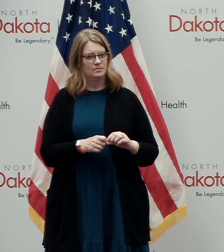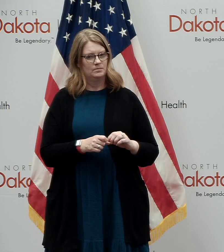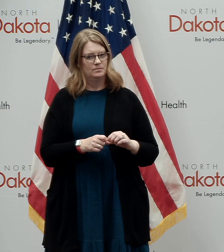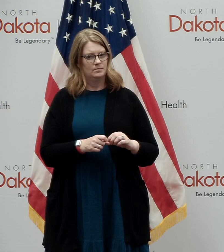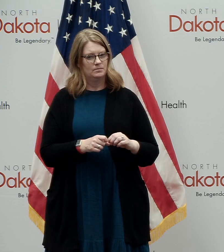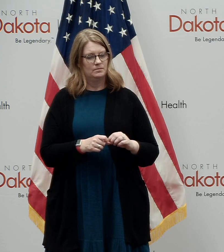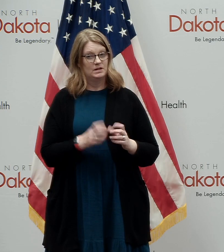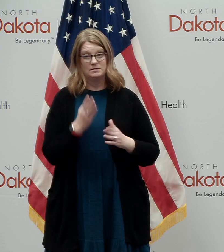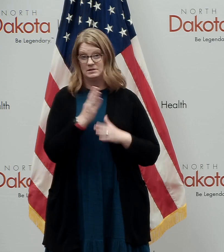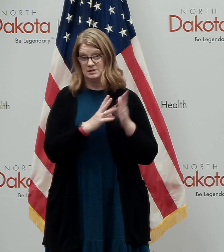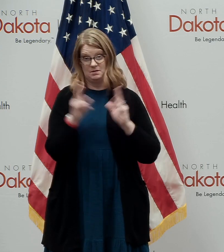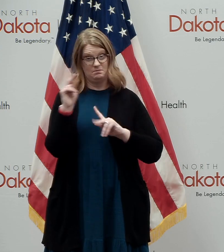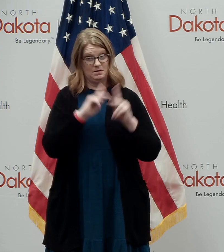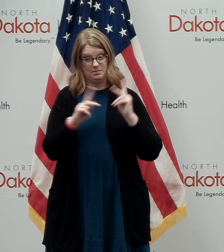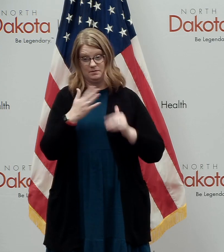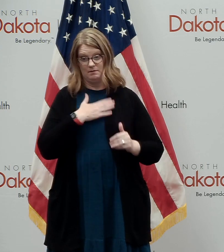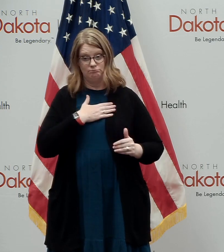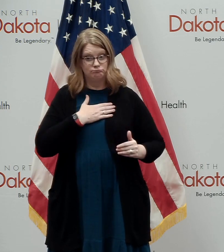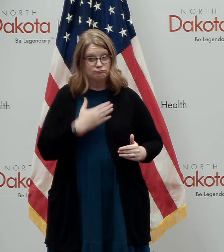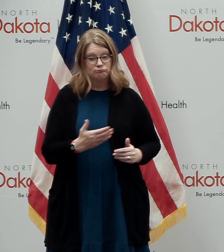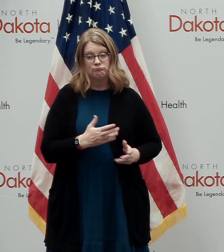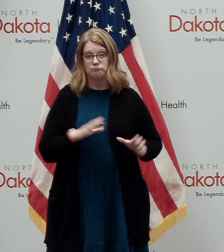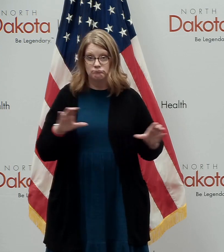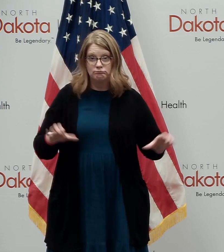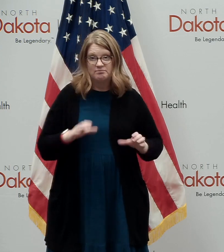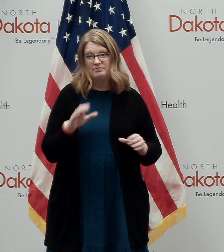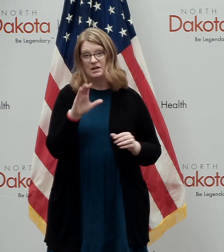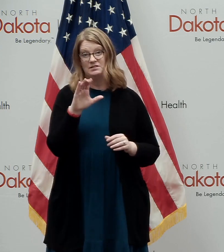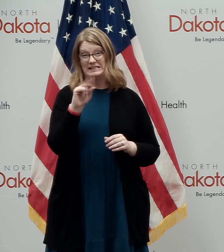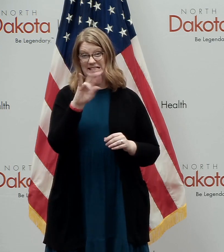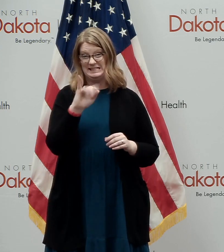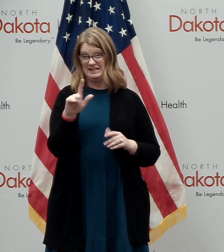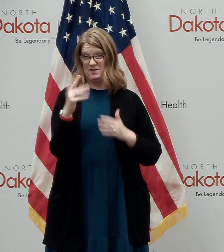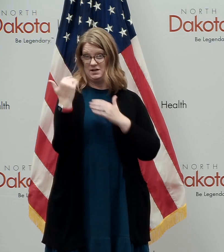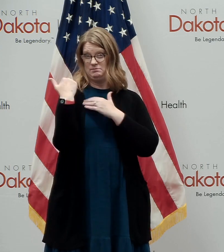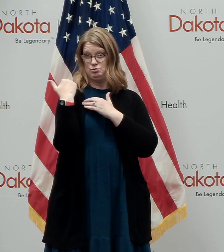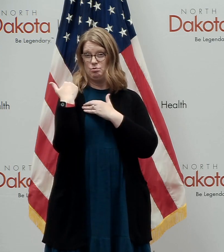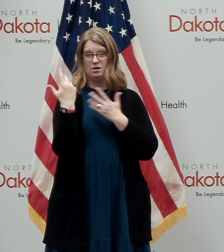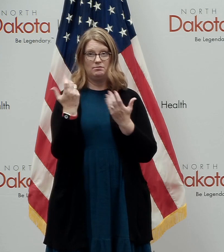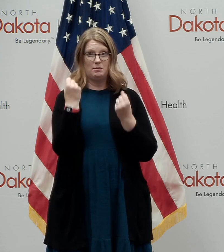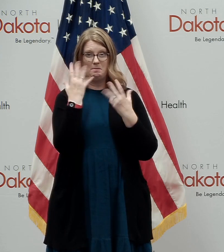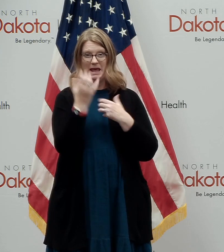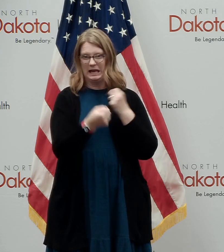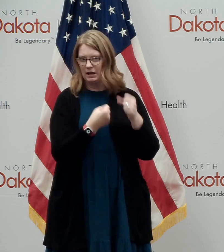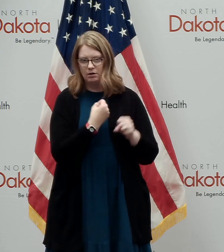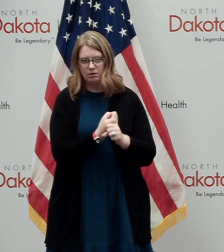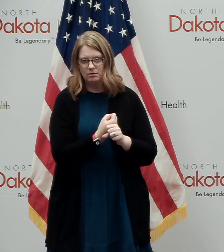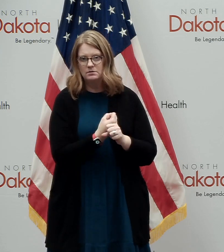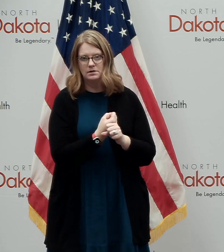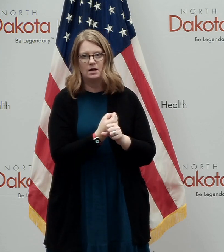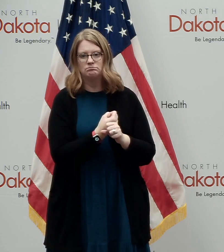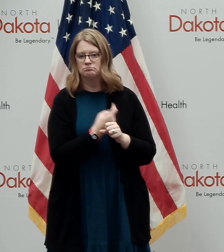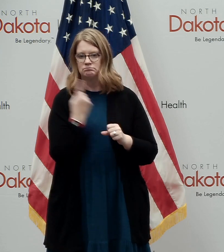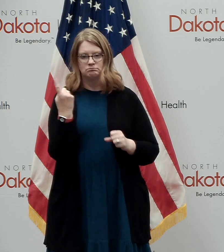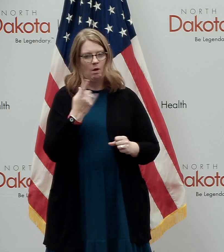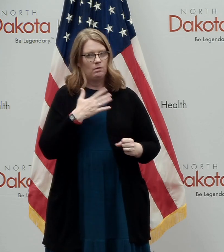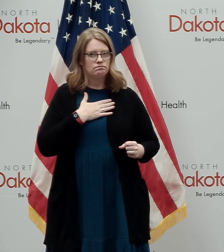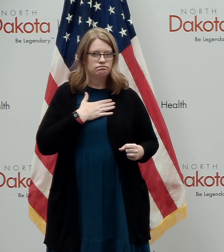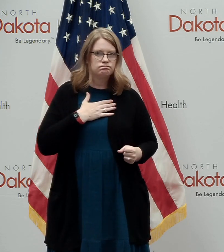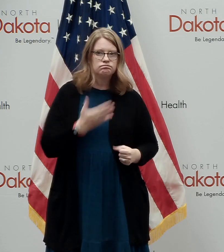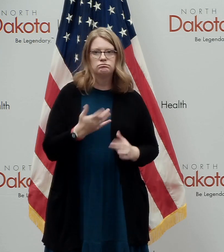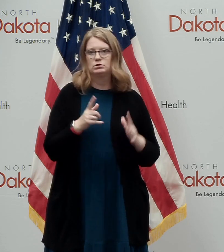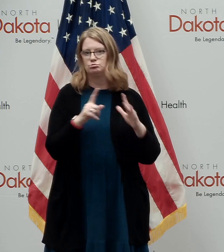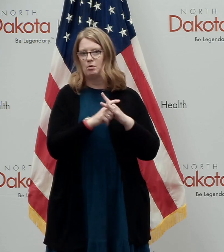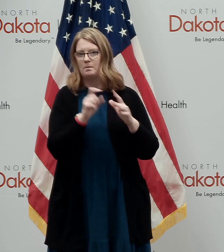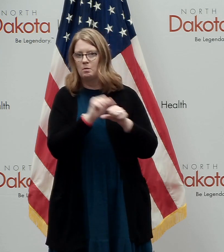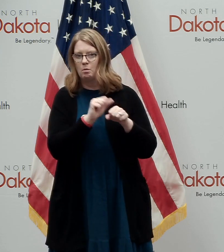exercised their civic duty, if you might call it that, for many, many, many years. And so